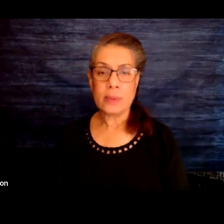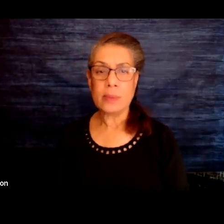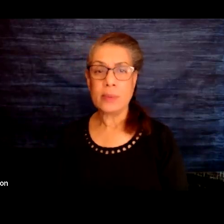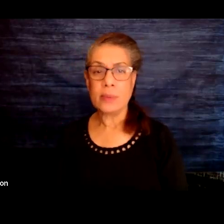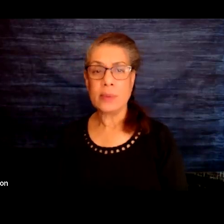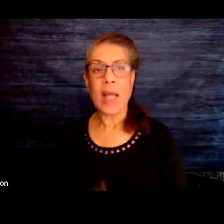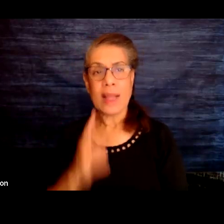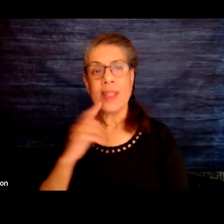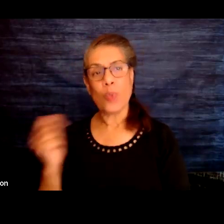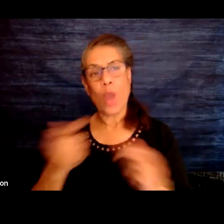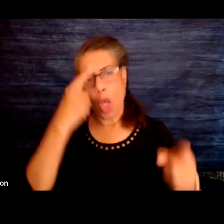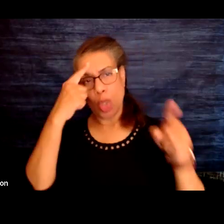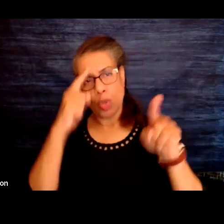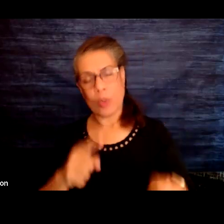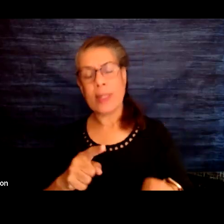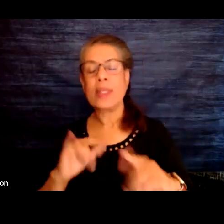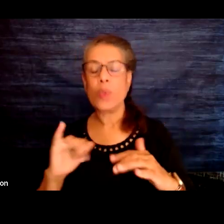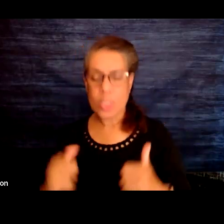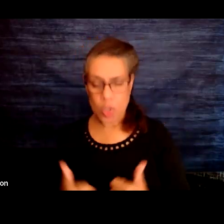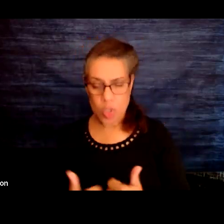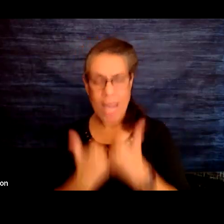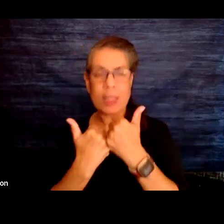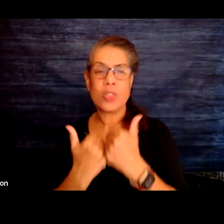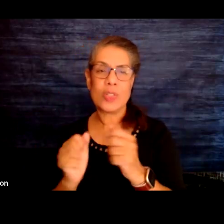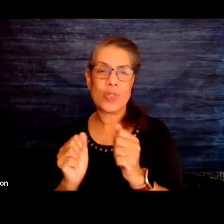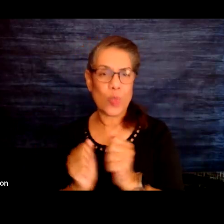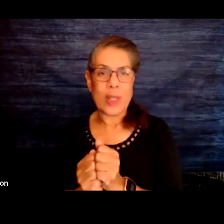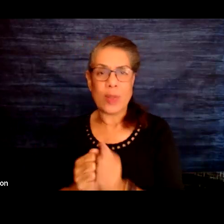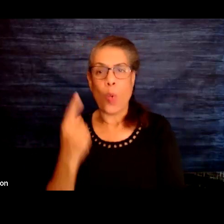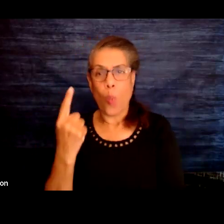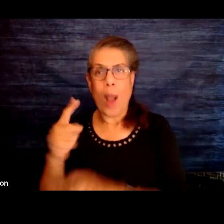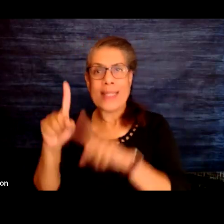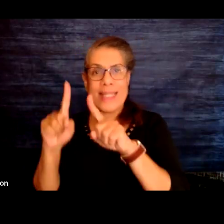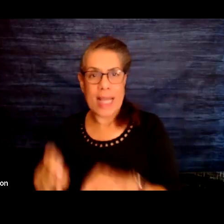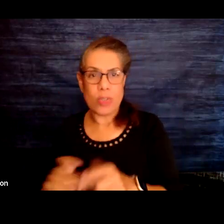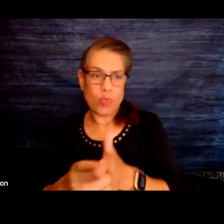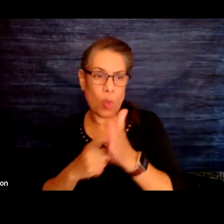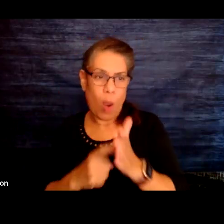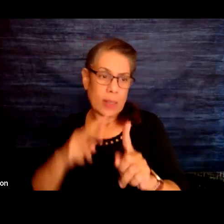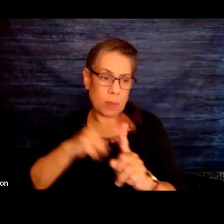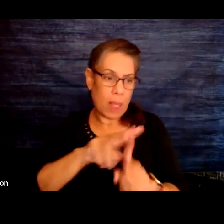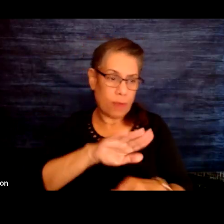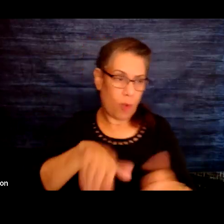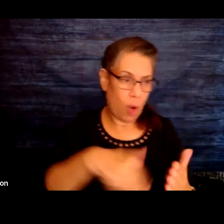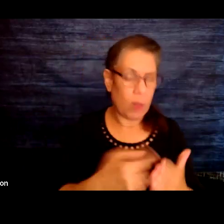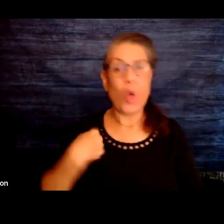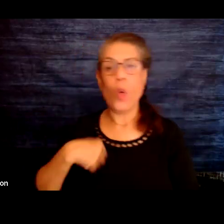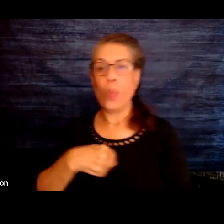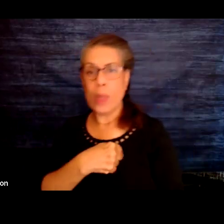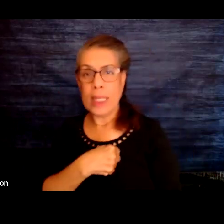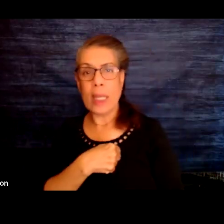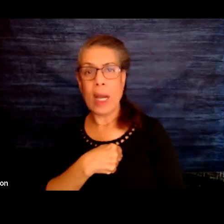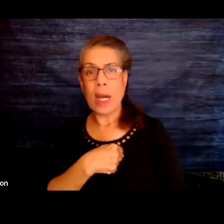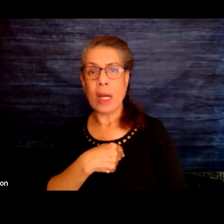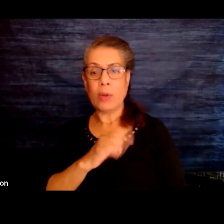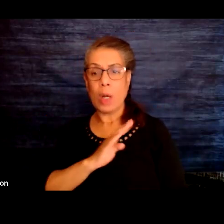I think everyone agreed that there were some challenges that way. This is a policymaking board, and we are committed to trying to have all of